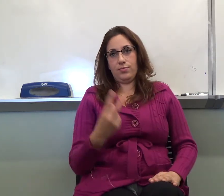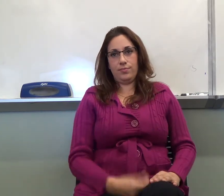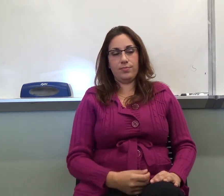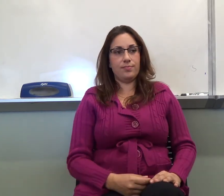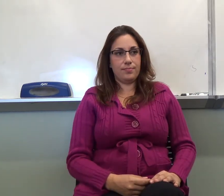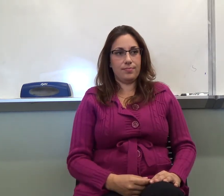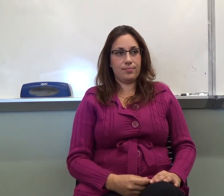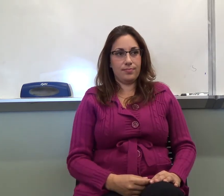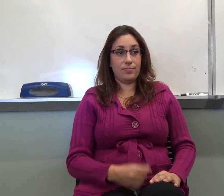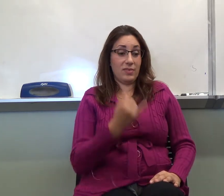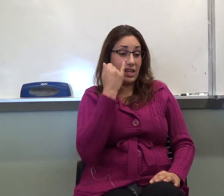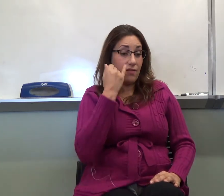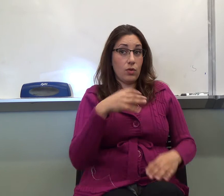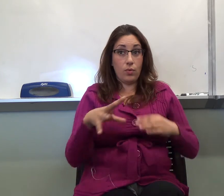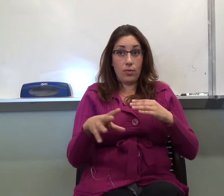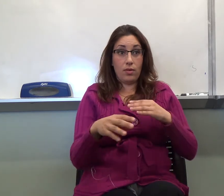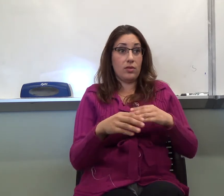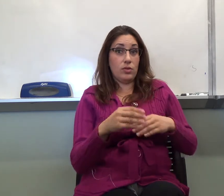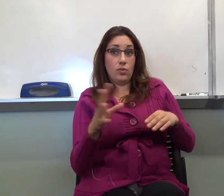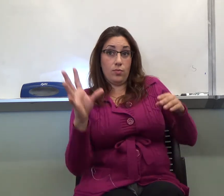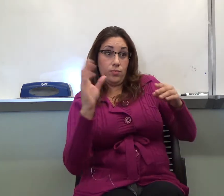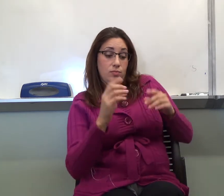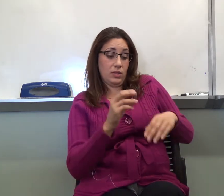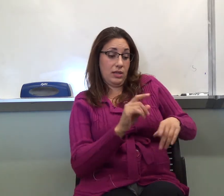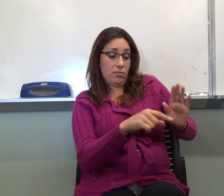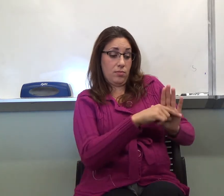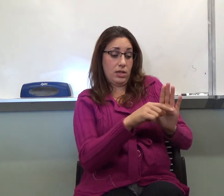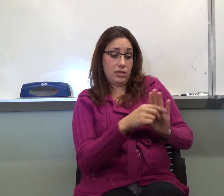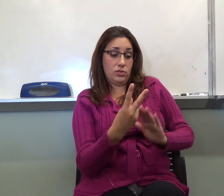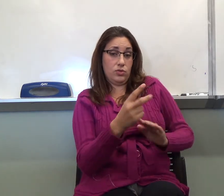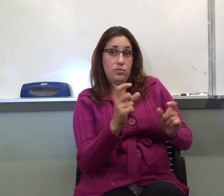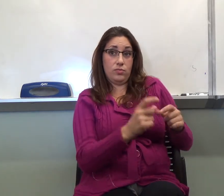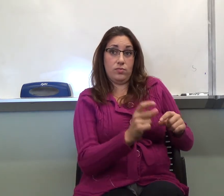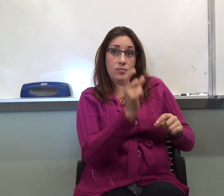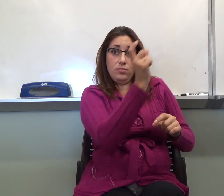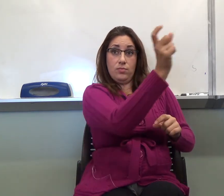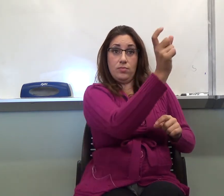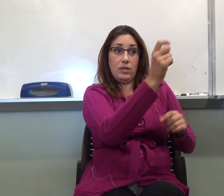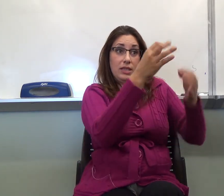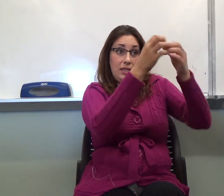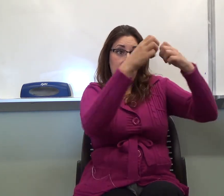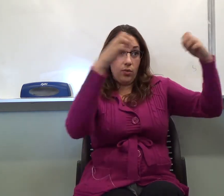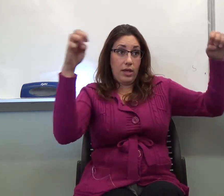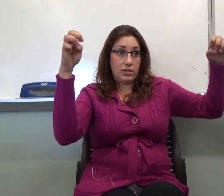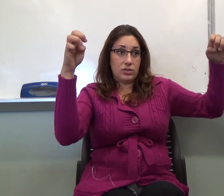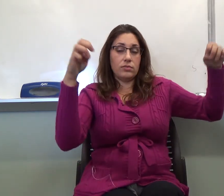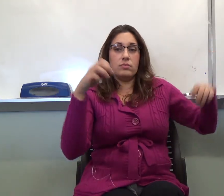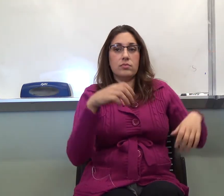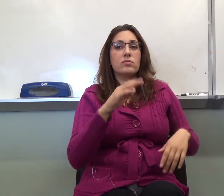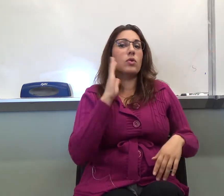same. Let's try it. Minus 2 take away 6, that's a minus 8. Times 2 is a minus 16,